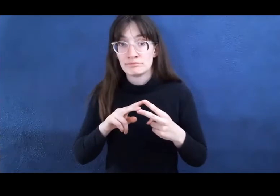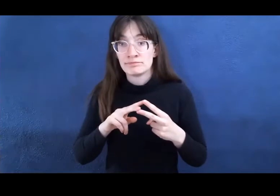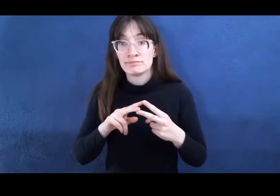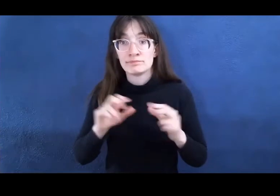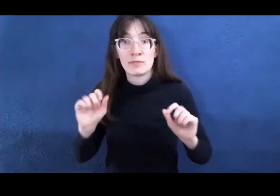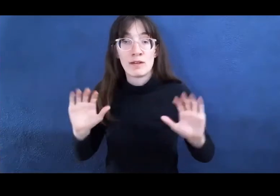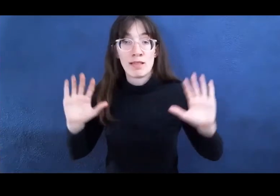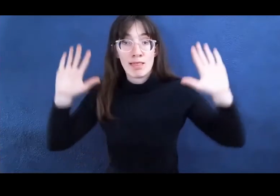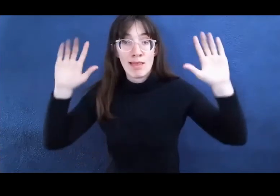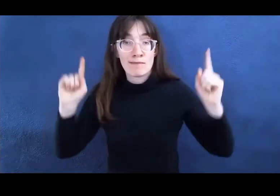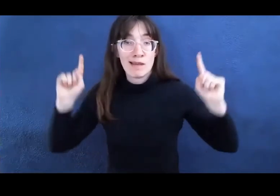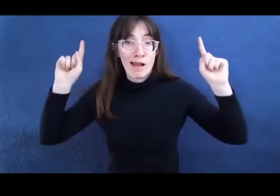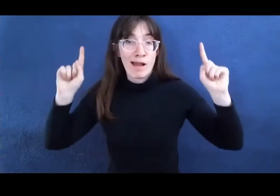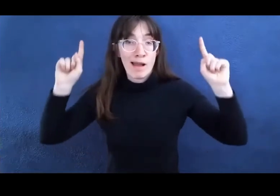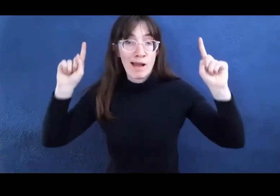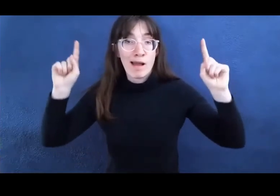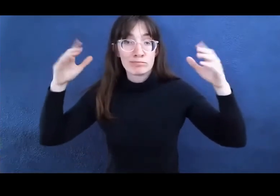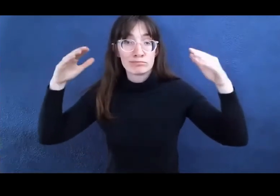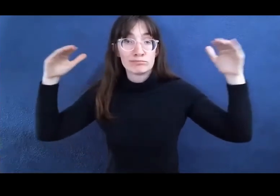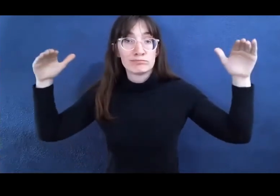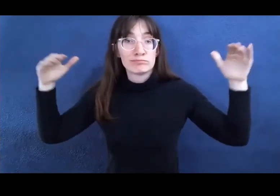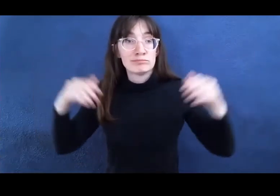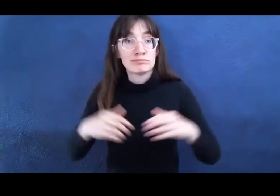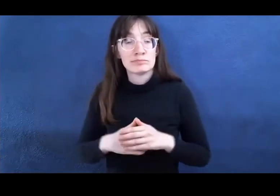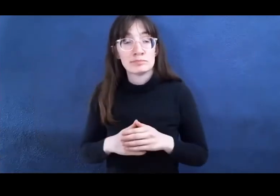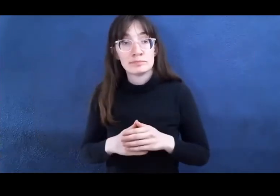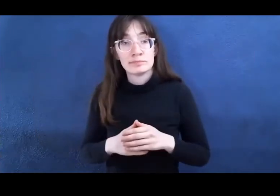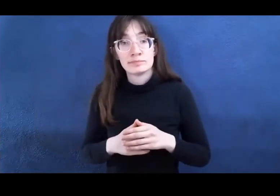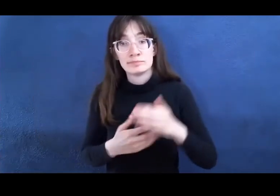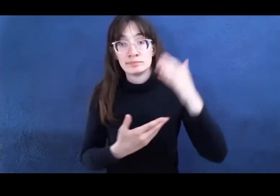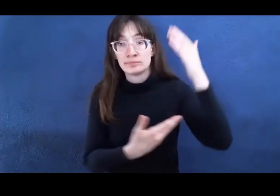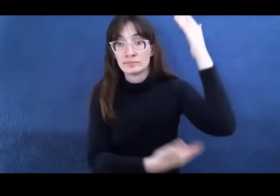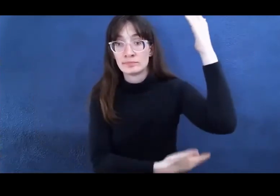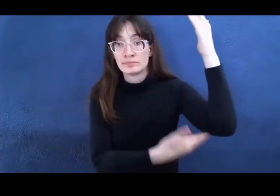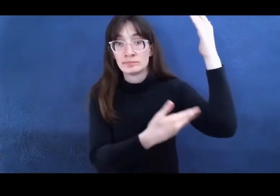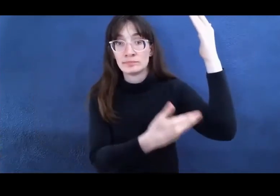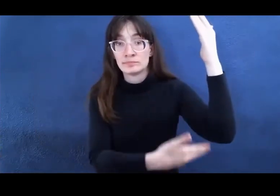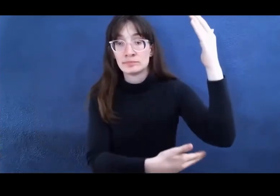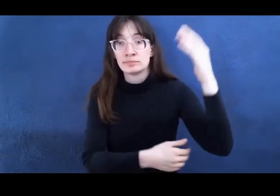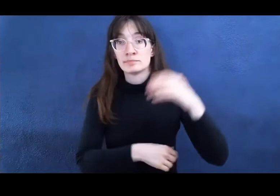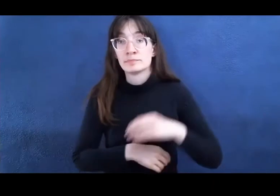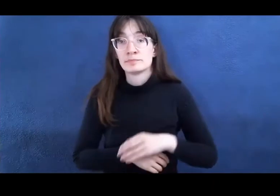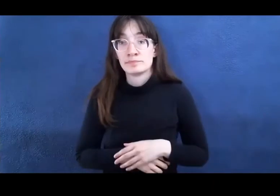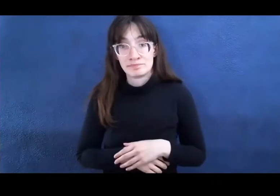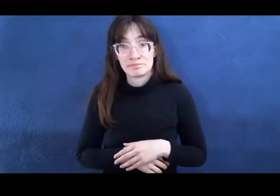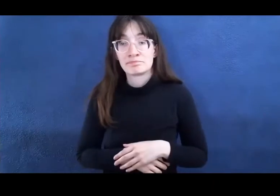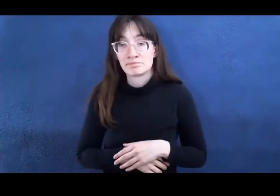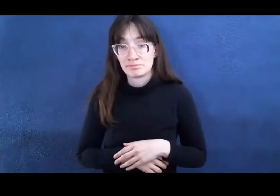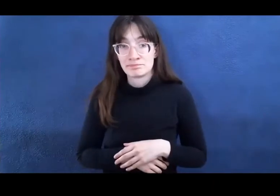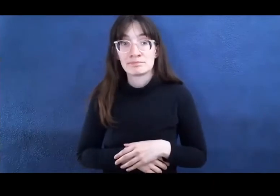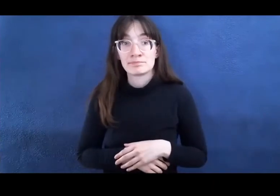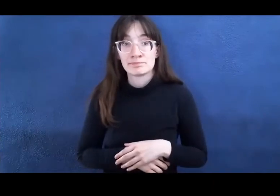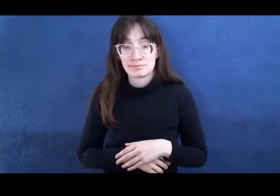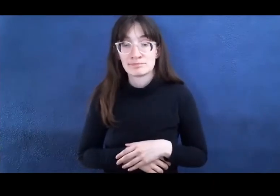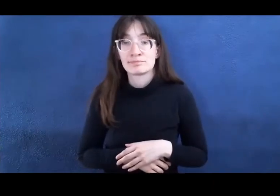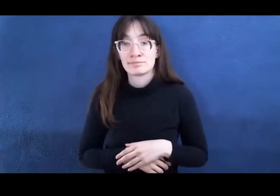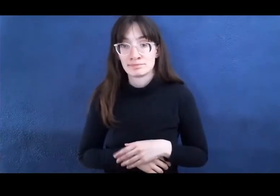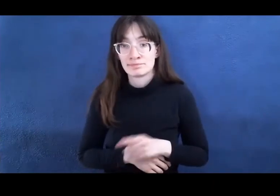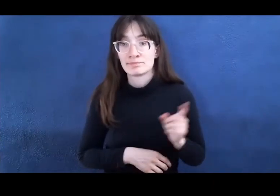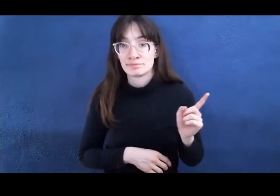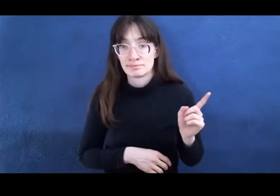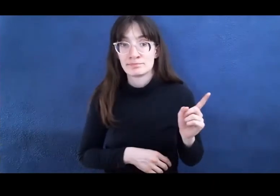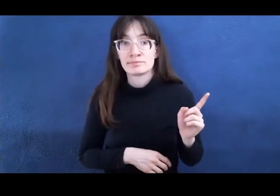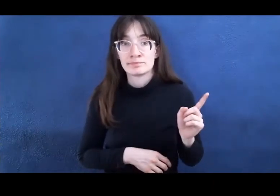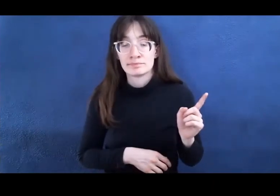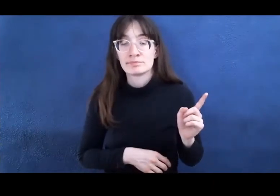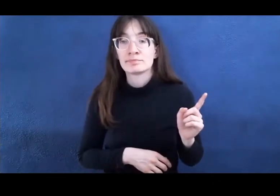your arms up overhead. Maybe your elbows start to straighten. And if you like, when you're ready, you might start to lower your hands, possibly